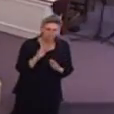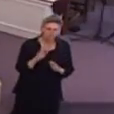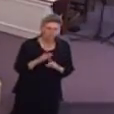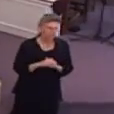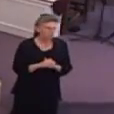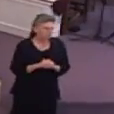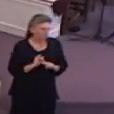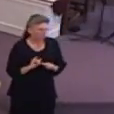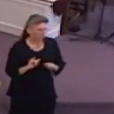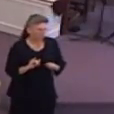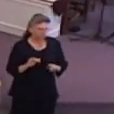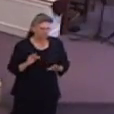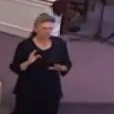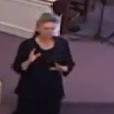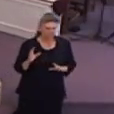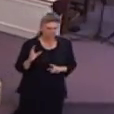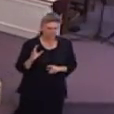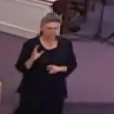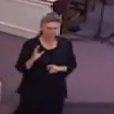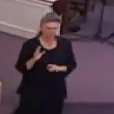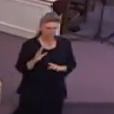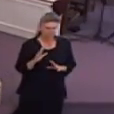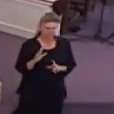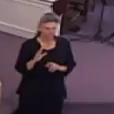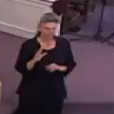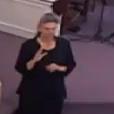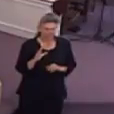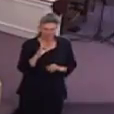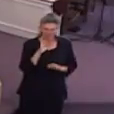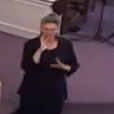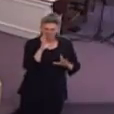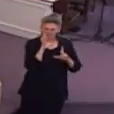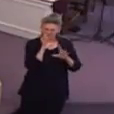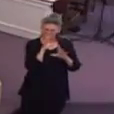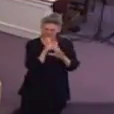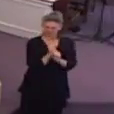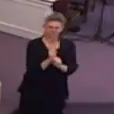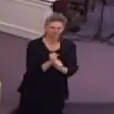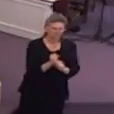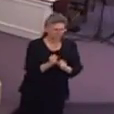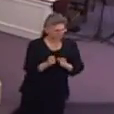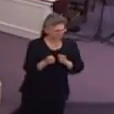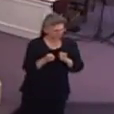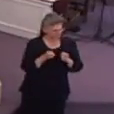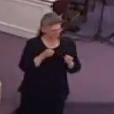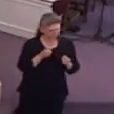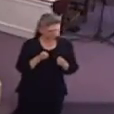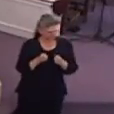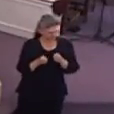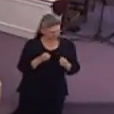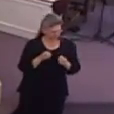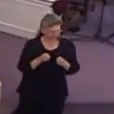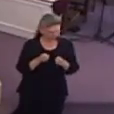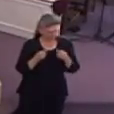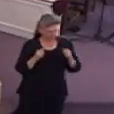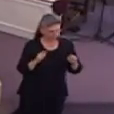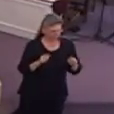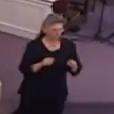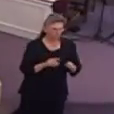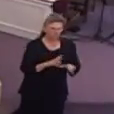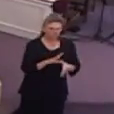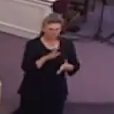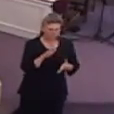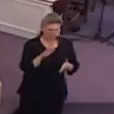they just become driven with a desire to succeed or to control or to win, when at the heart lies